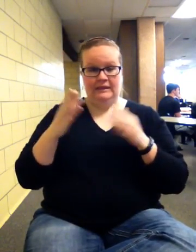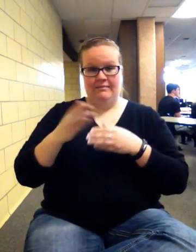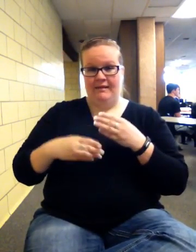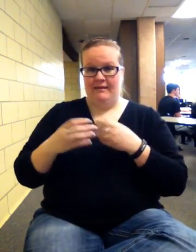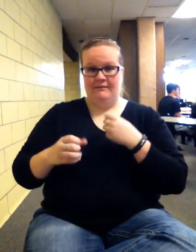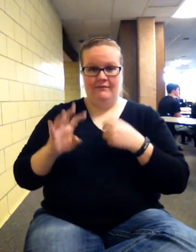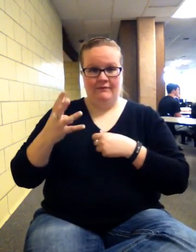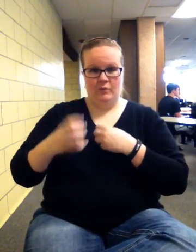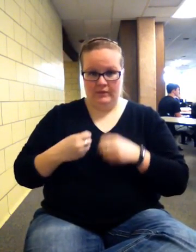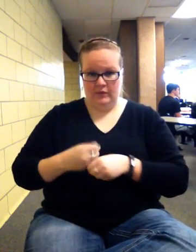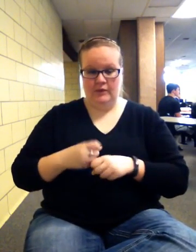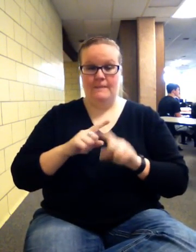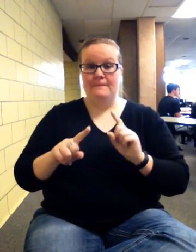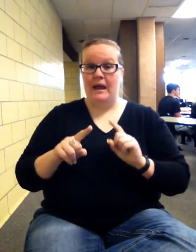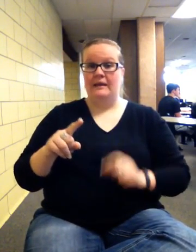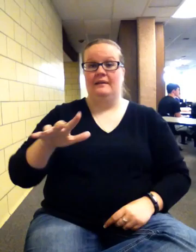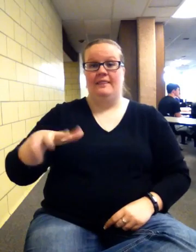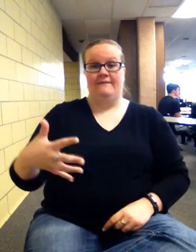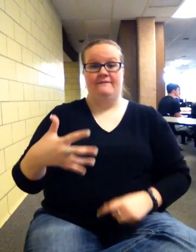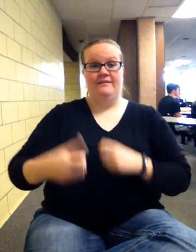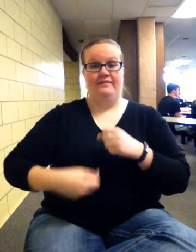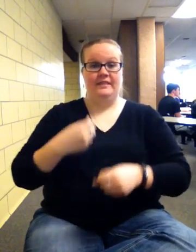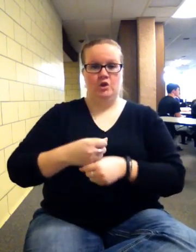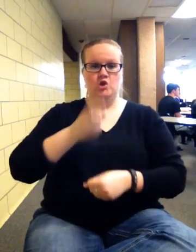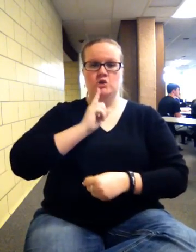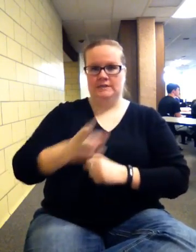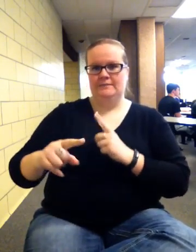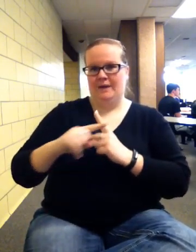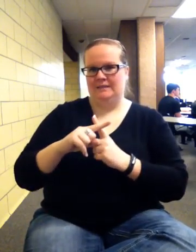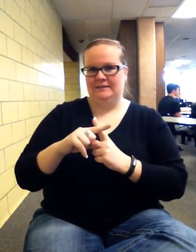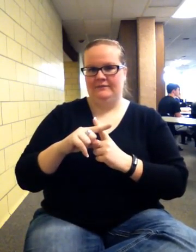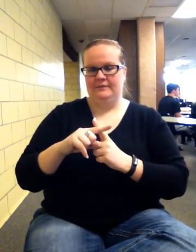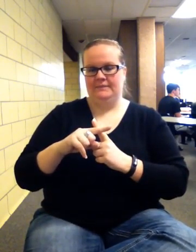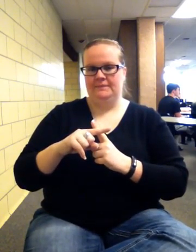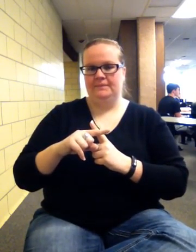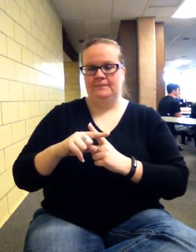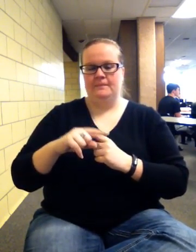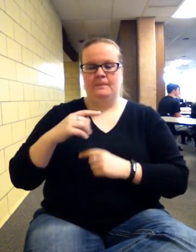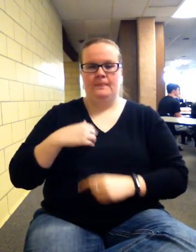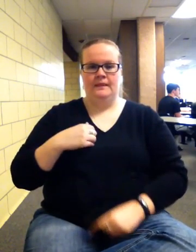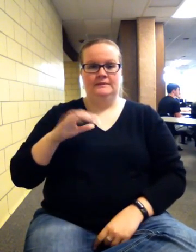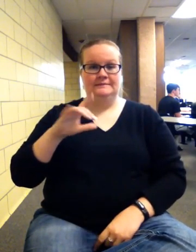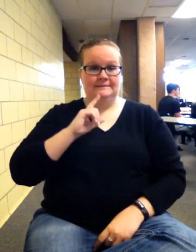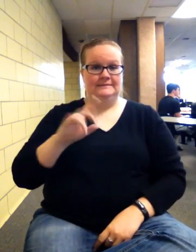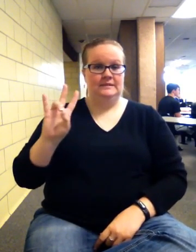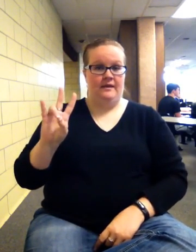happens. By year five, it's turned positive. My cumulative column is 7,875.